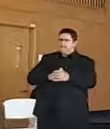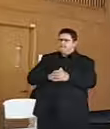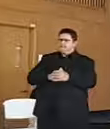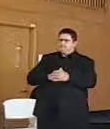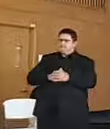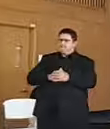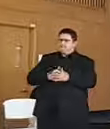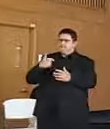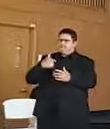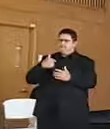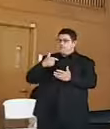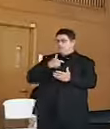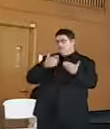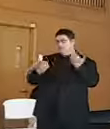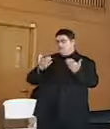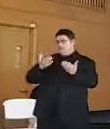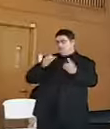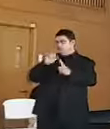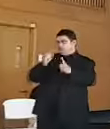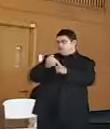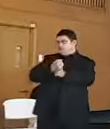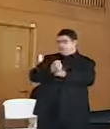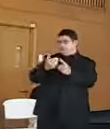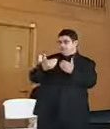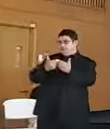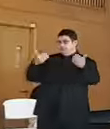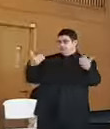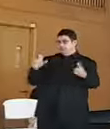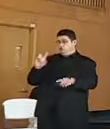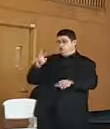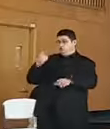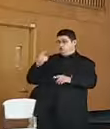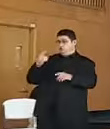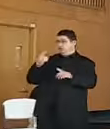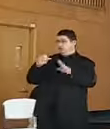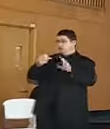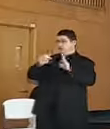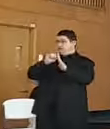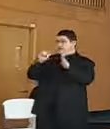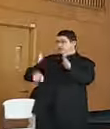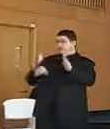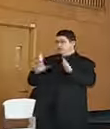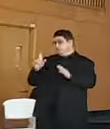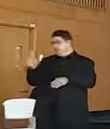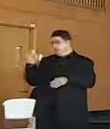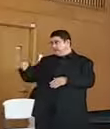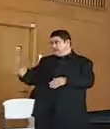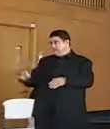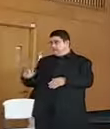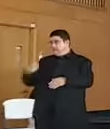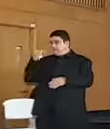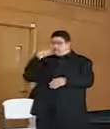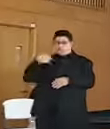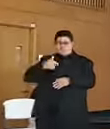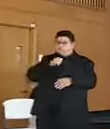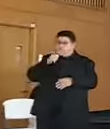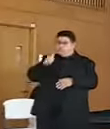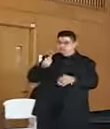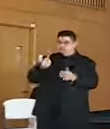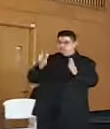be in a position where a virtual first semester is going to be where we'd be. If we don't get masks on